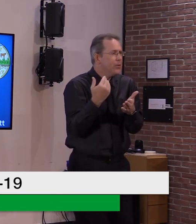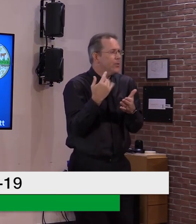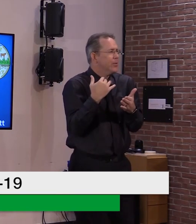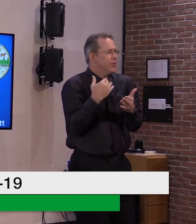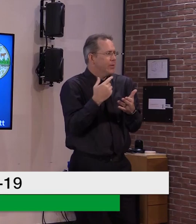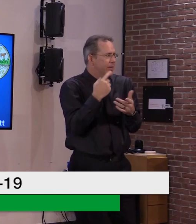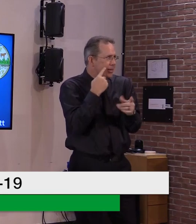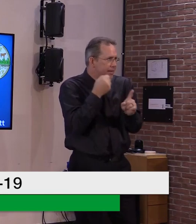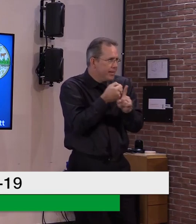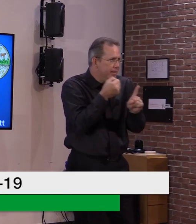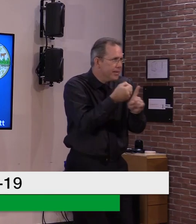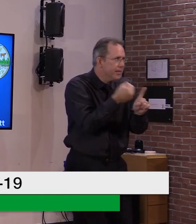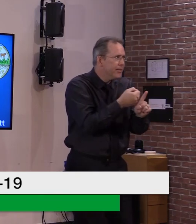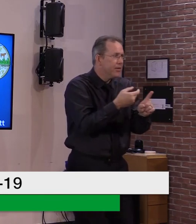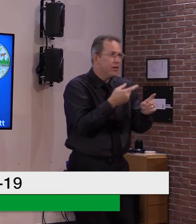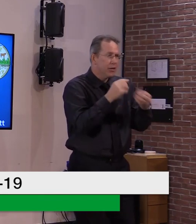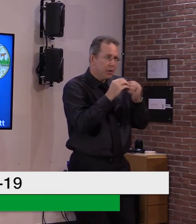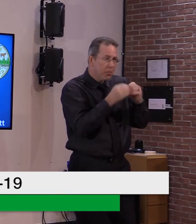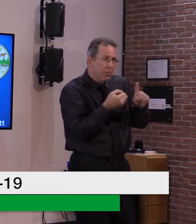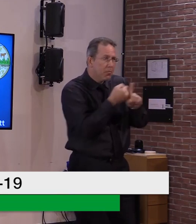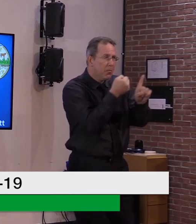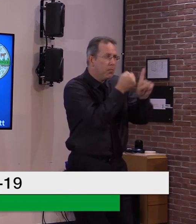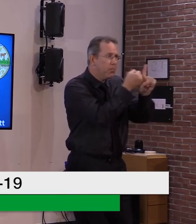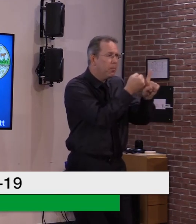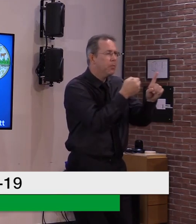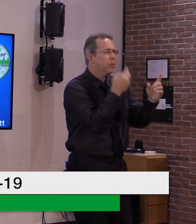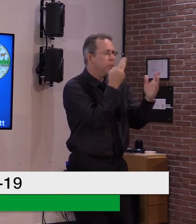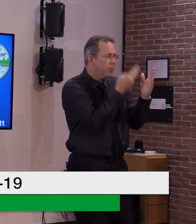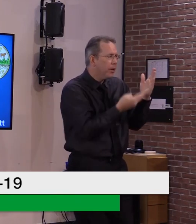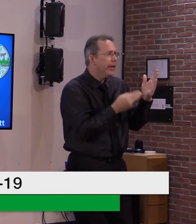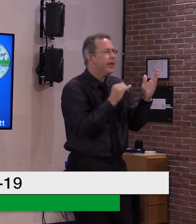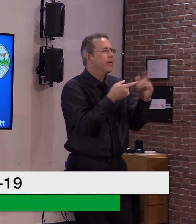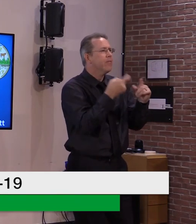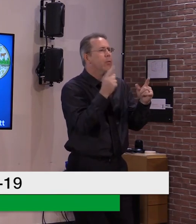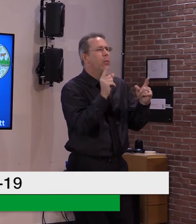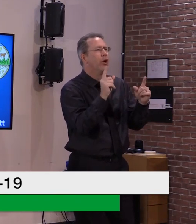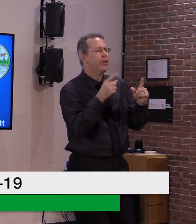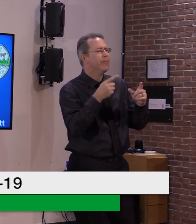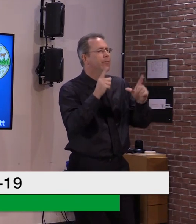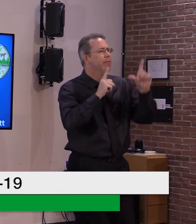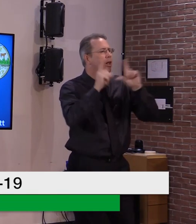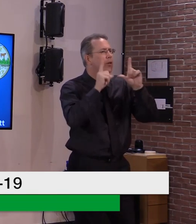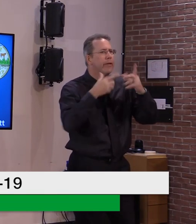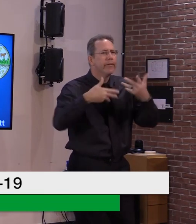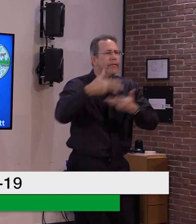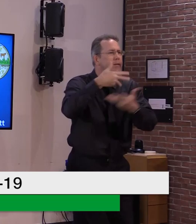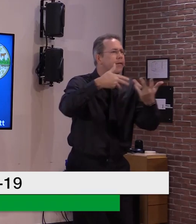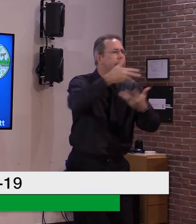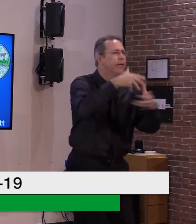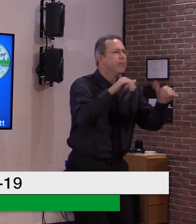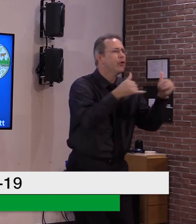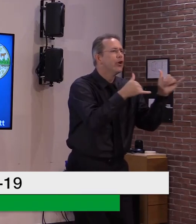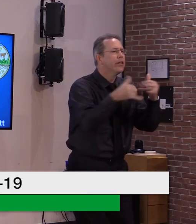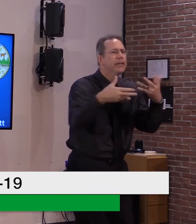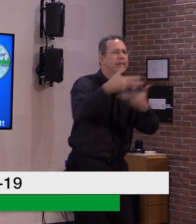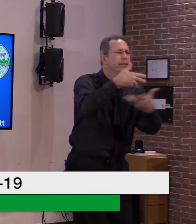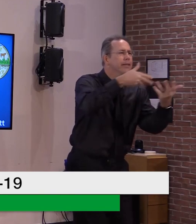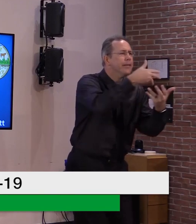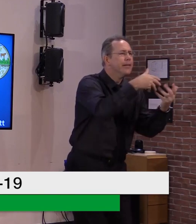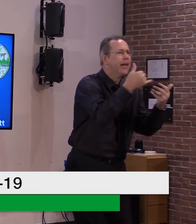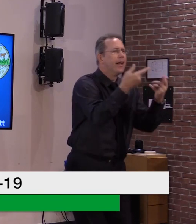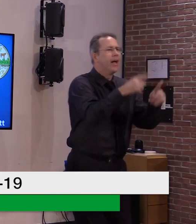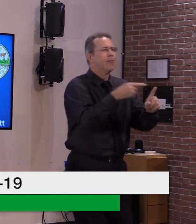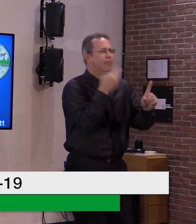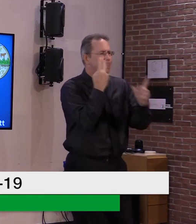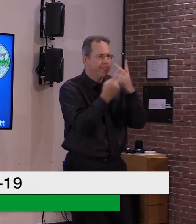science is showing us it's about social gatherings it's not about work it's not about school it's not about retail operations it's